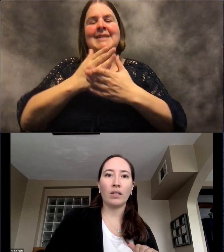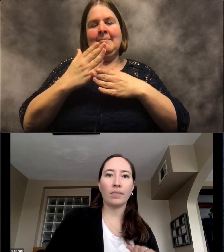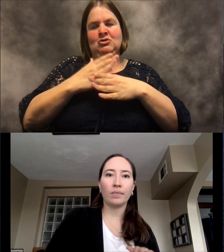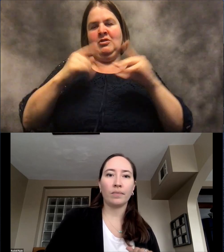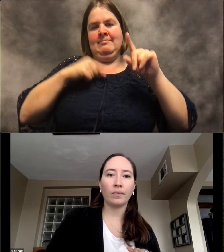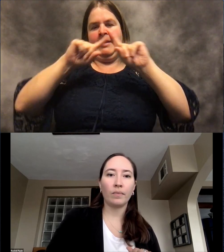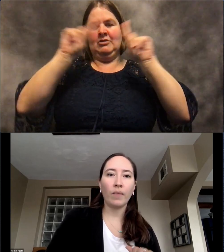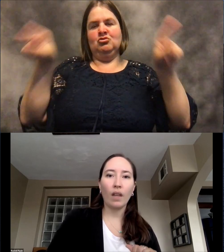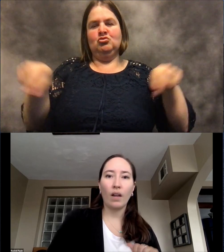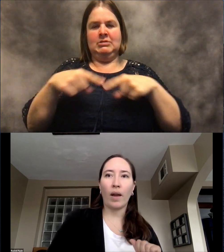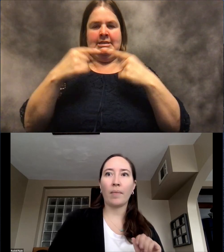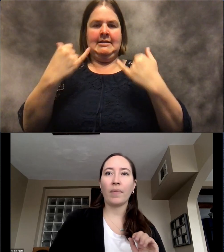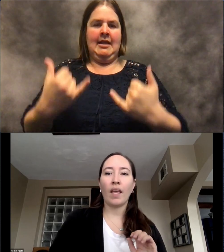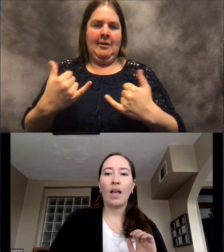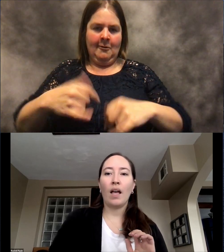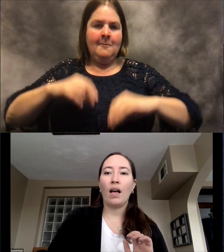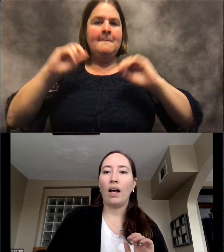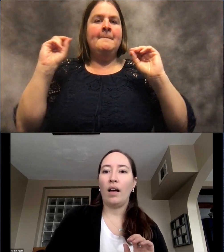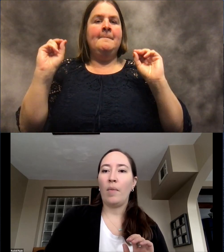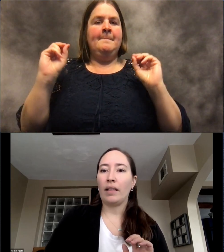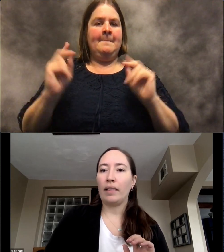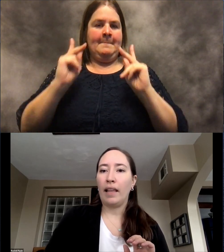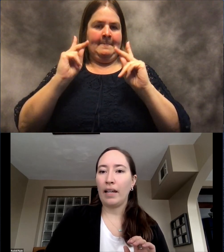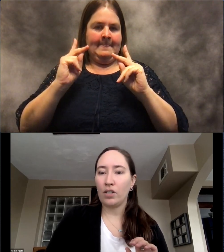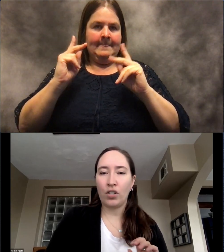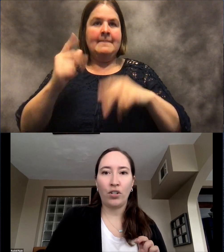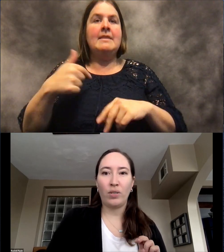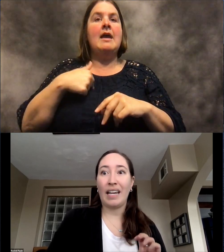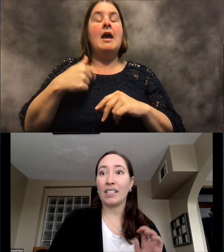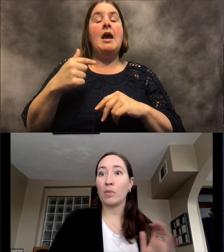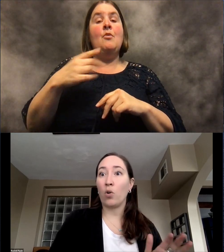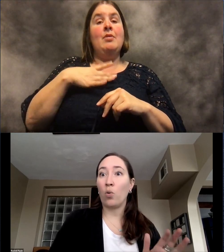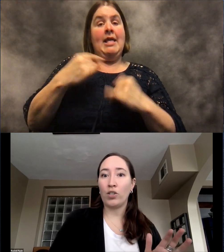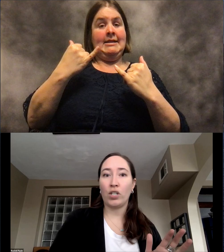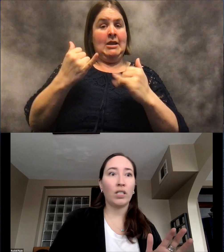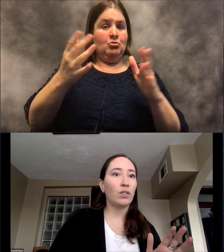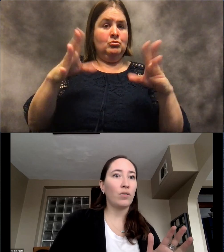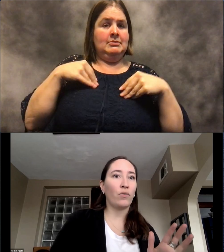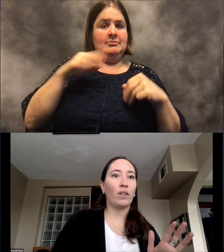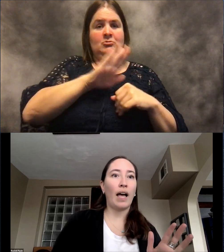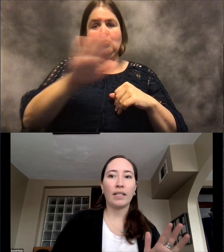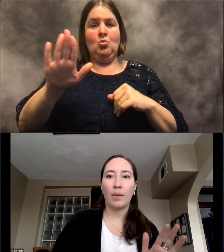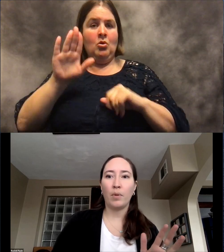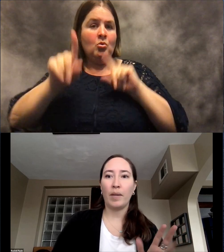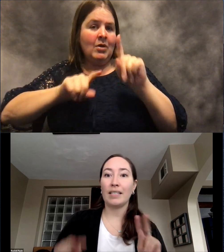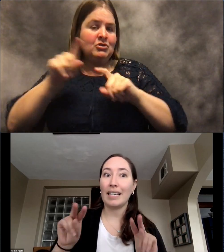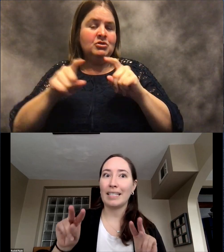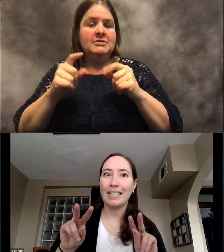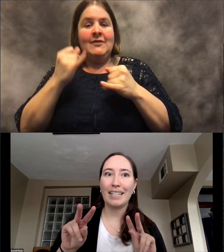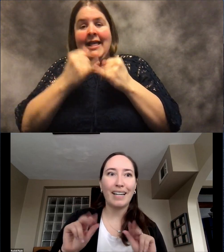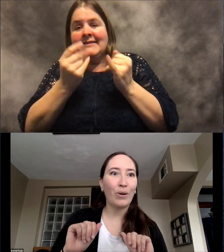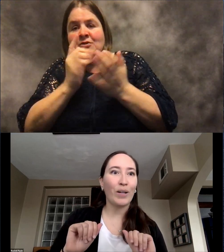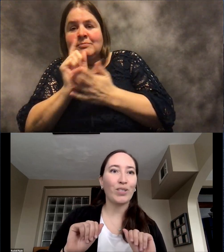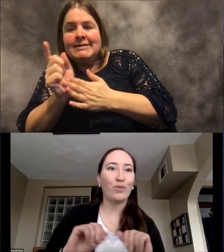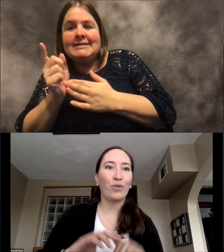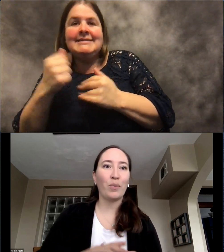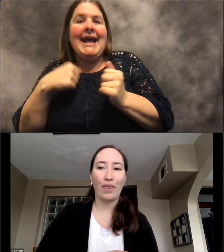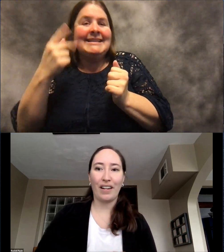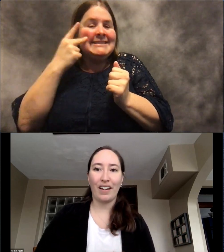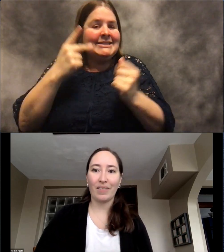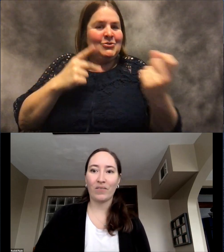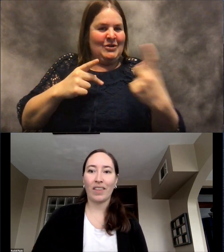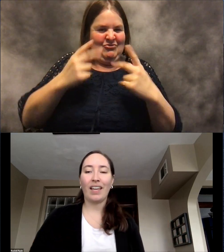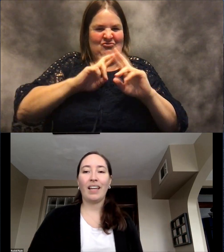point. Okay, I'd like to take some questions for the last couple minutes. I see a question